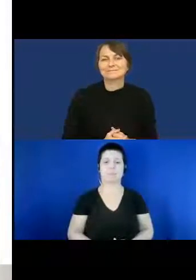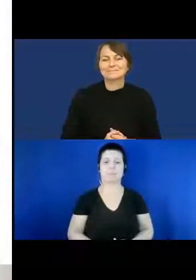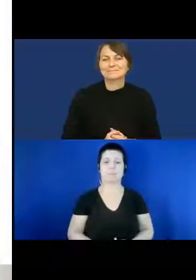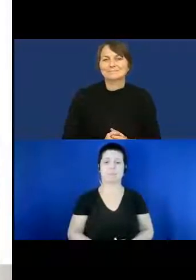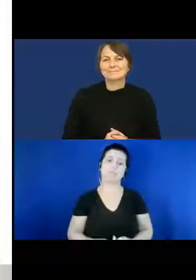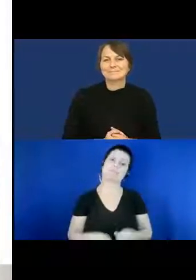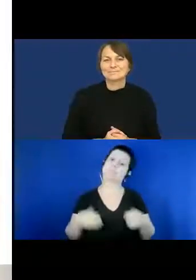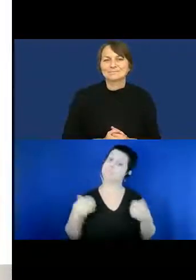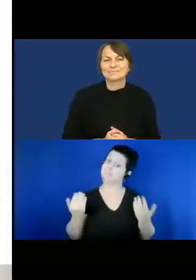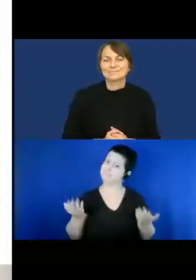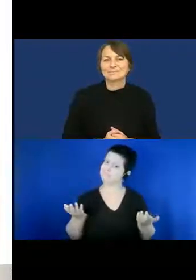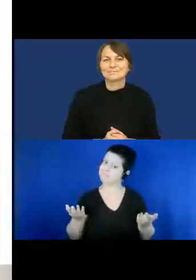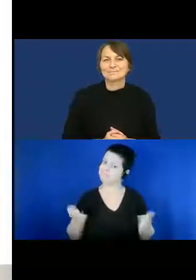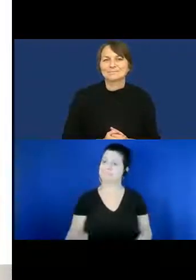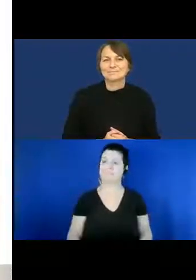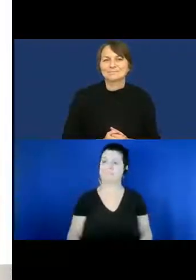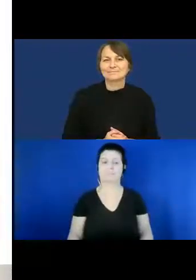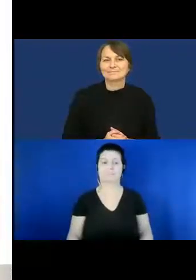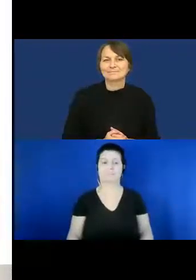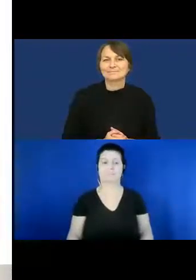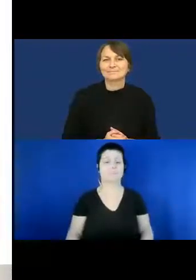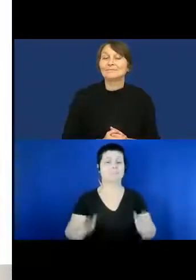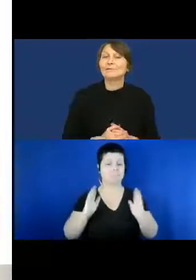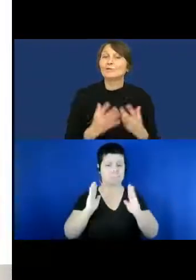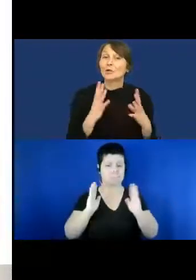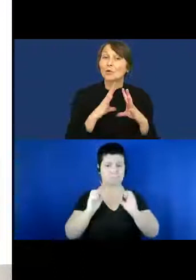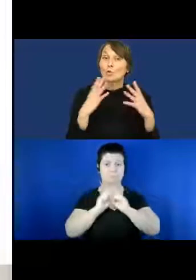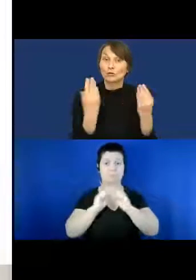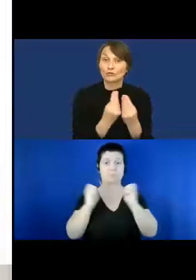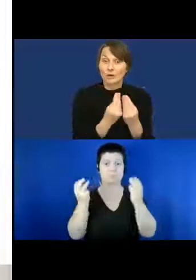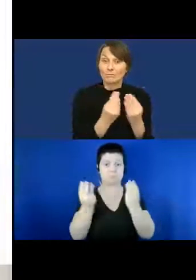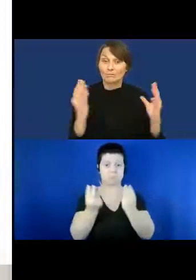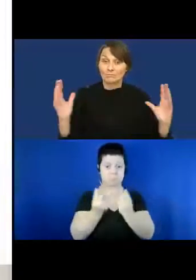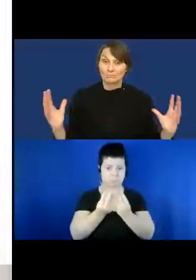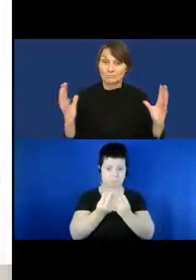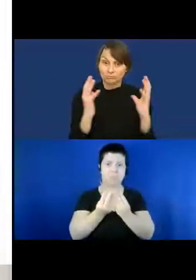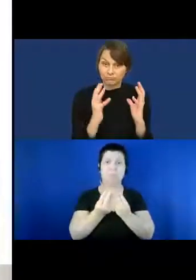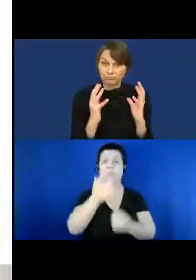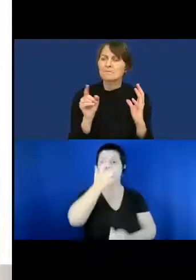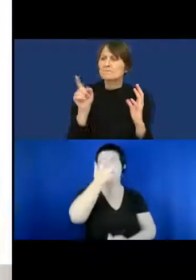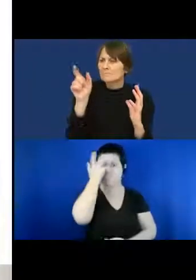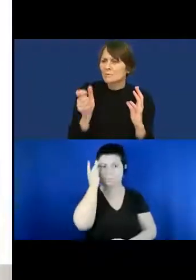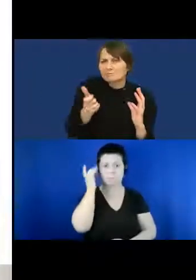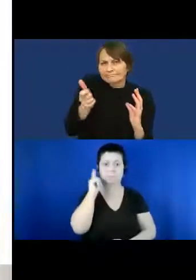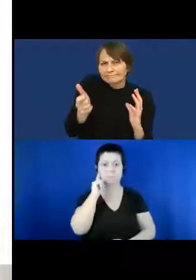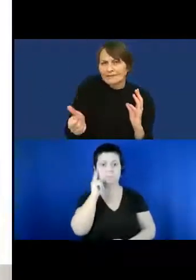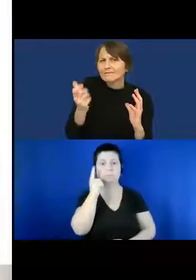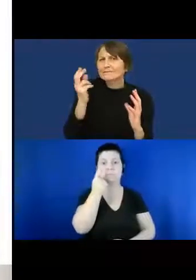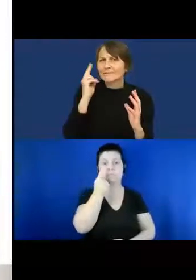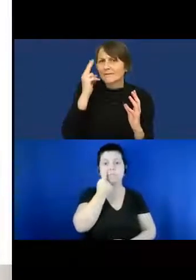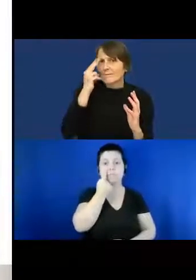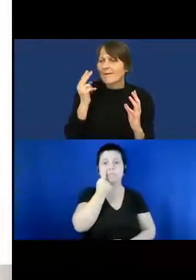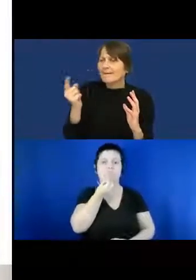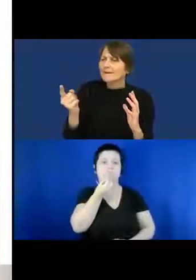So during the workshop, participants with deafblindness shared a number of